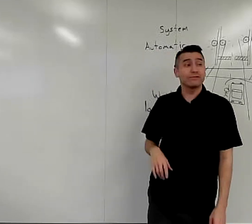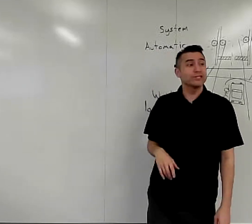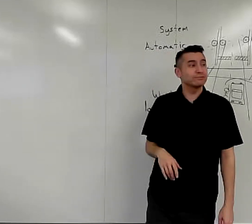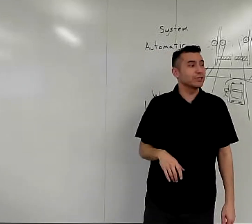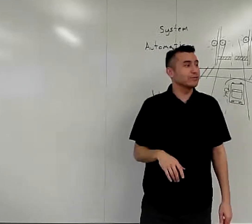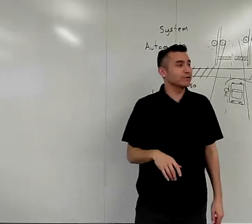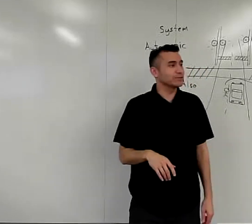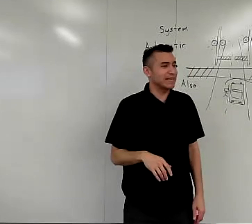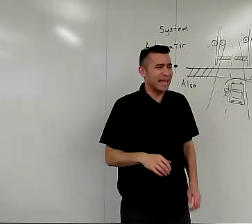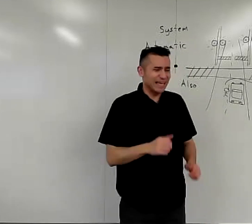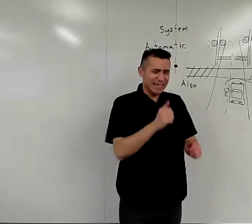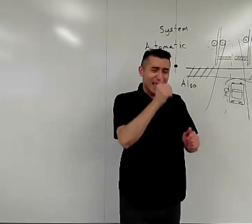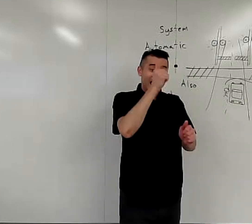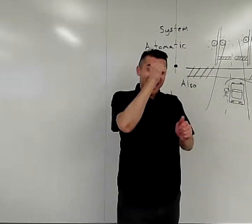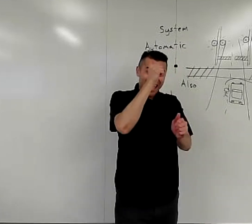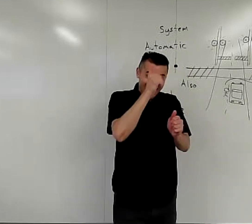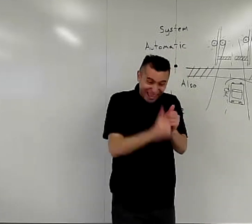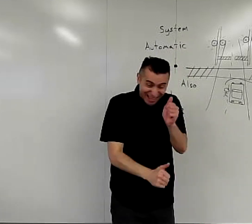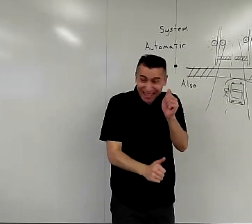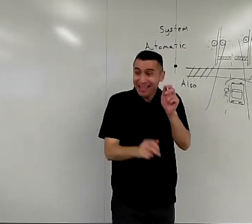Please voice what you understand.